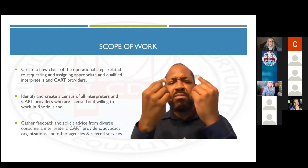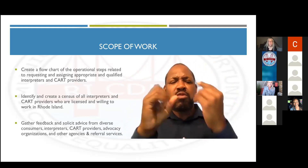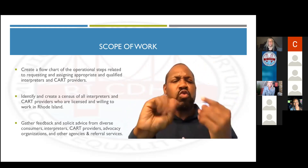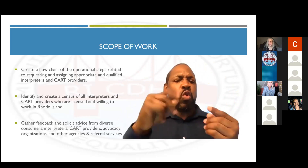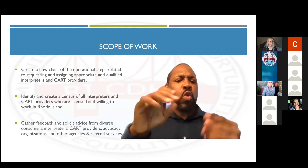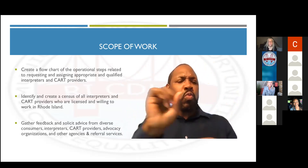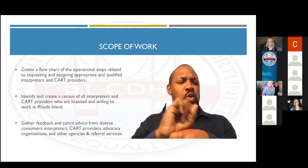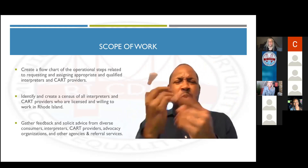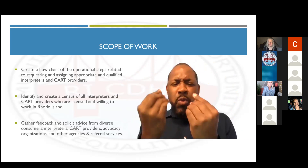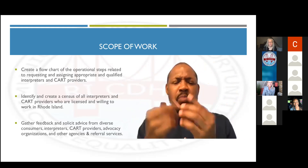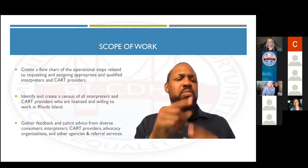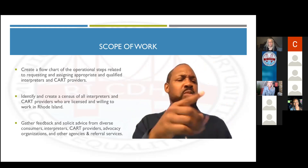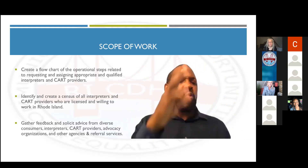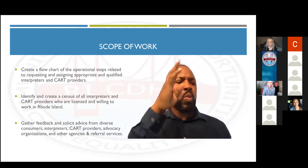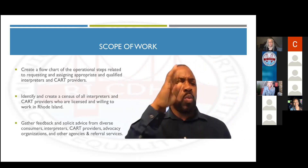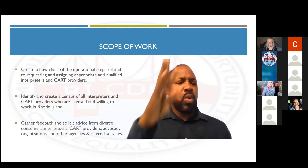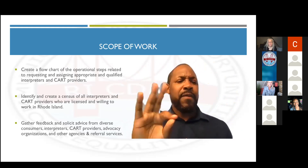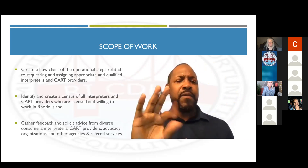be discussing